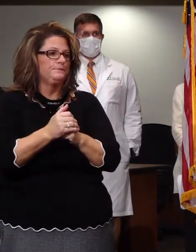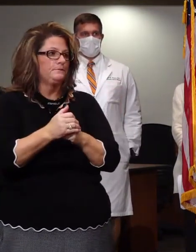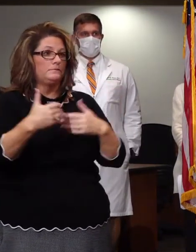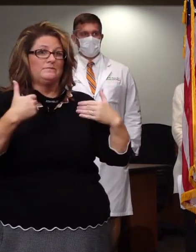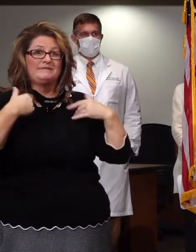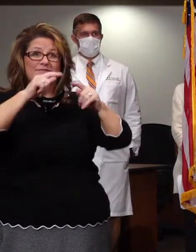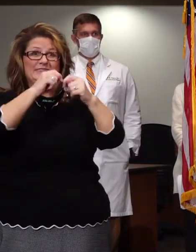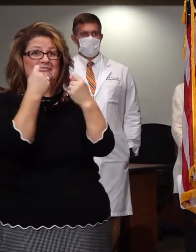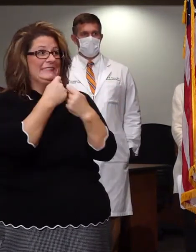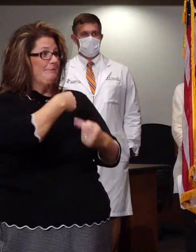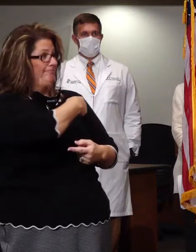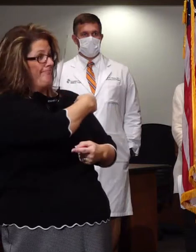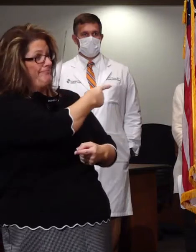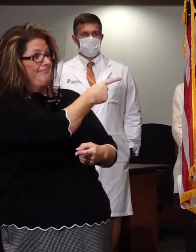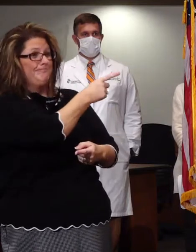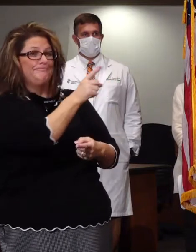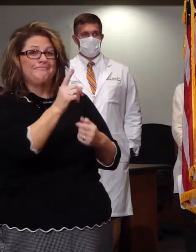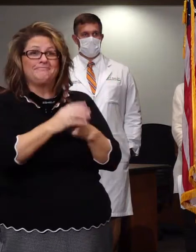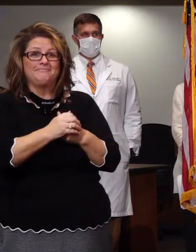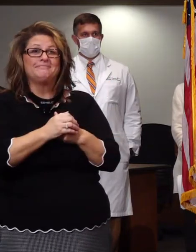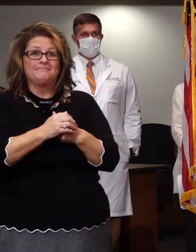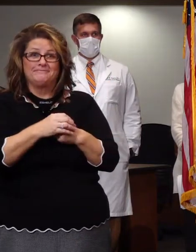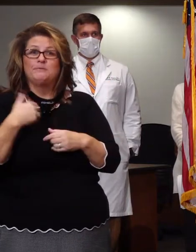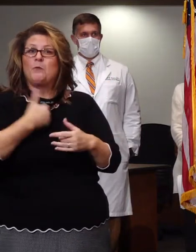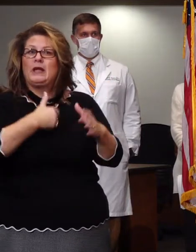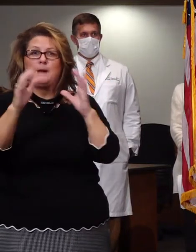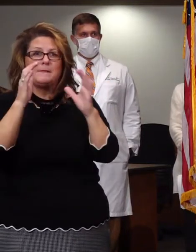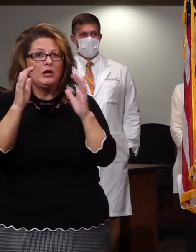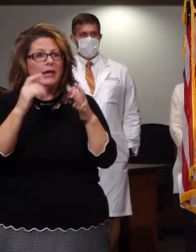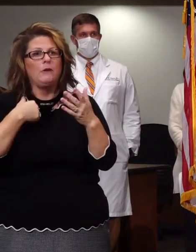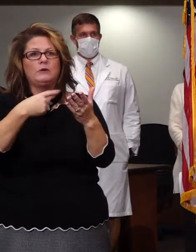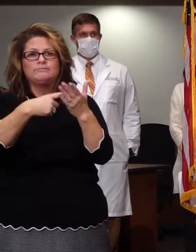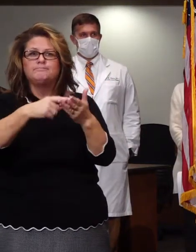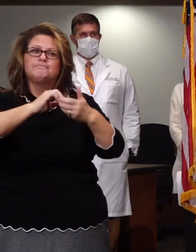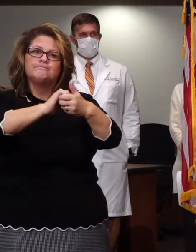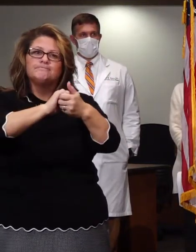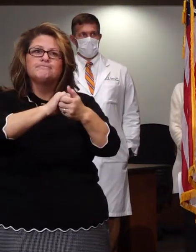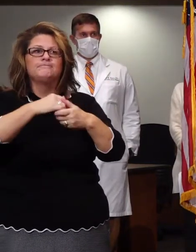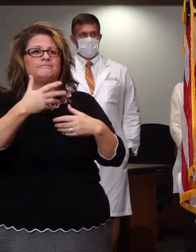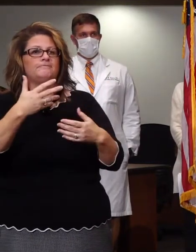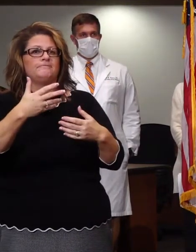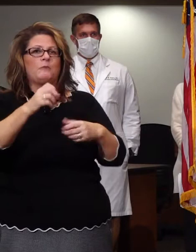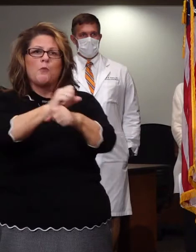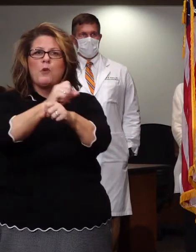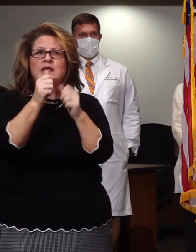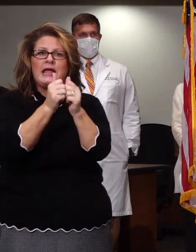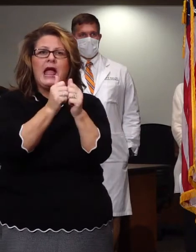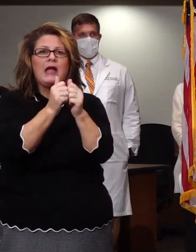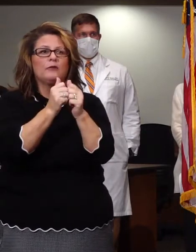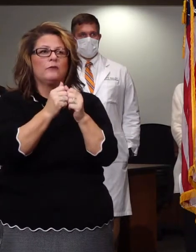the field. I mean, in our state, we communicate, collaborate, and cooperate, and the amount of collaboration